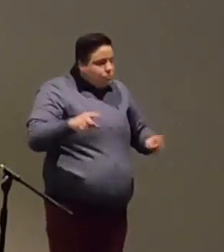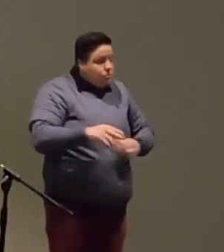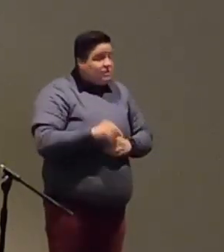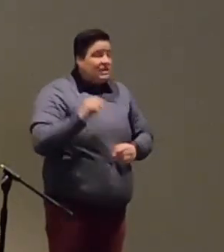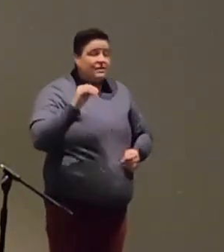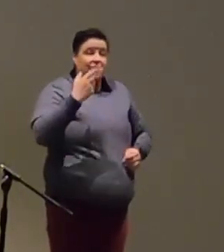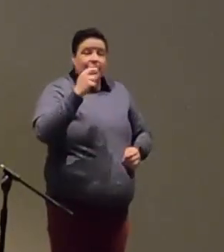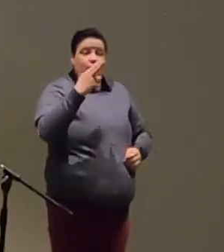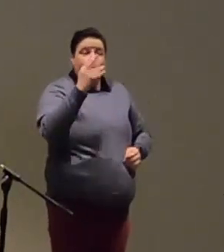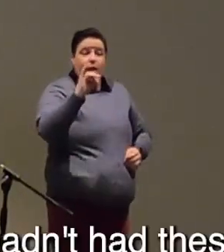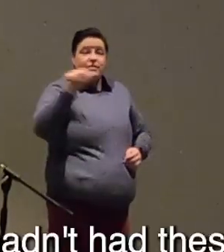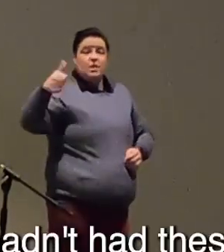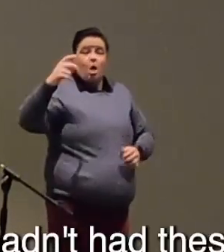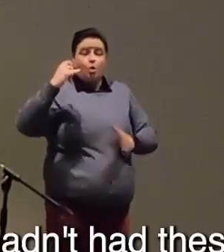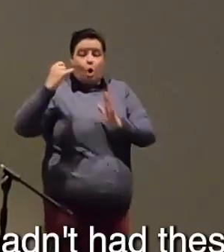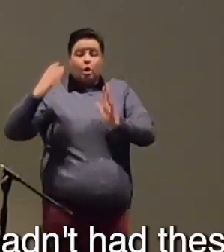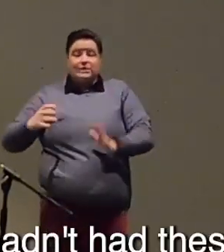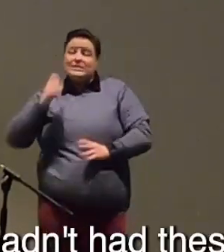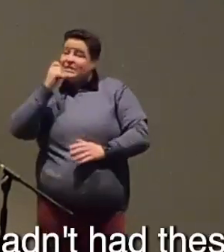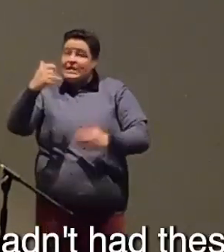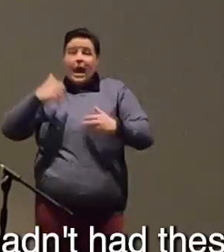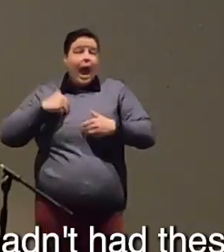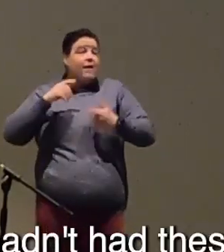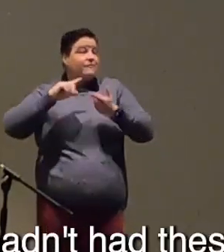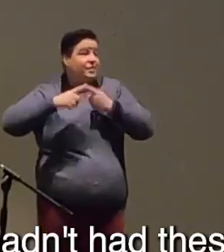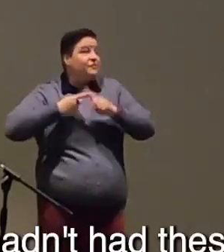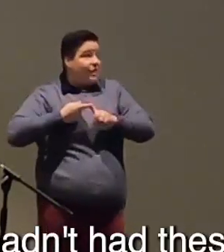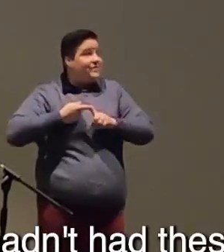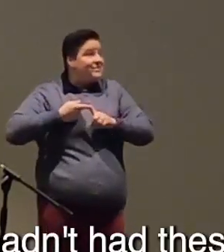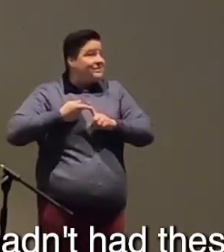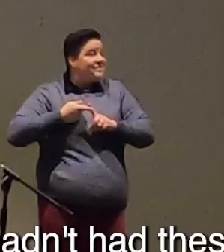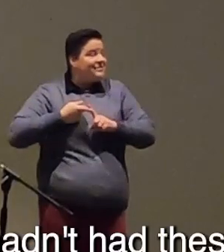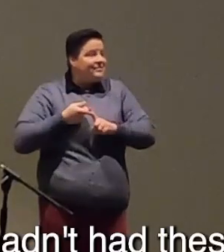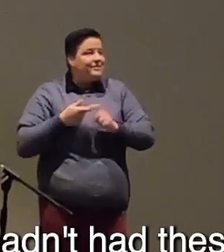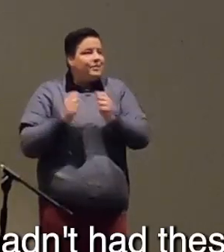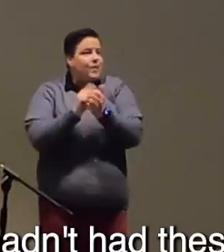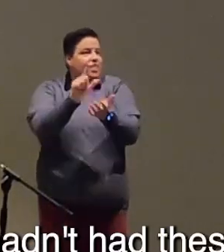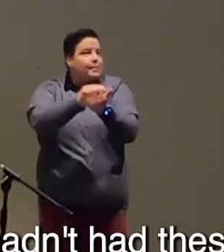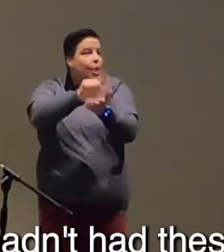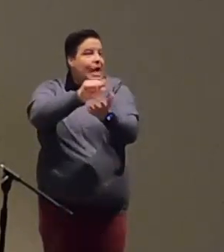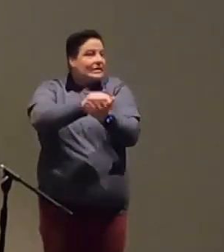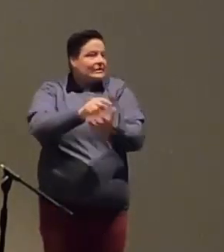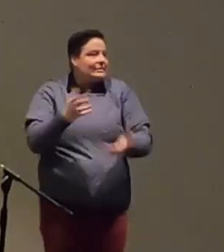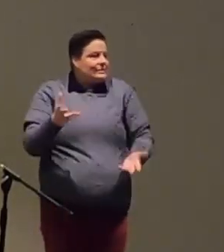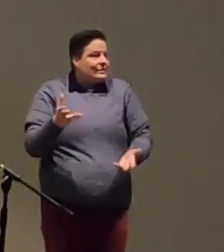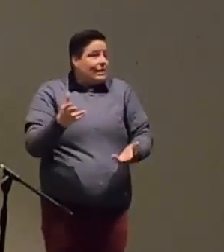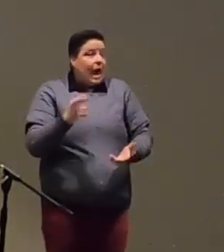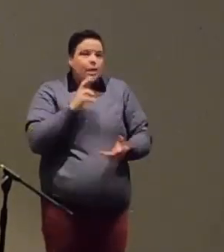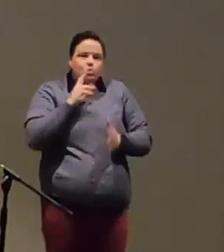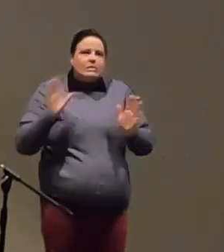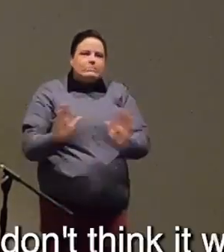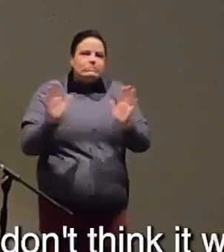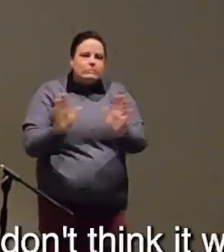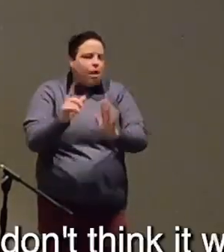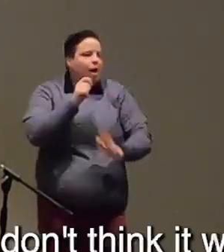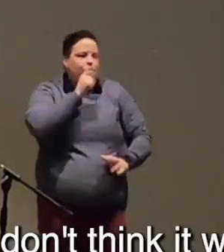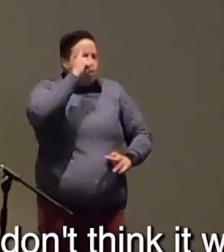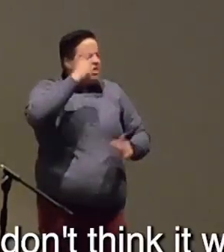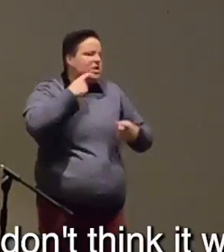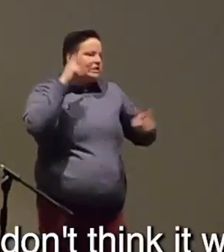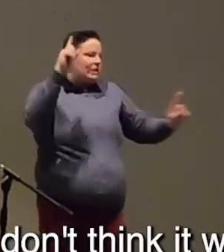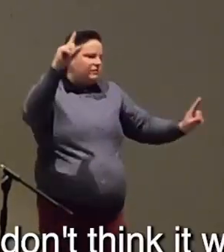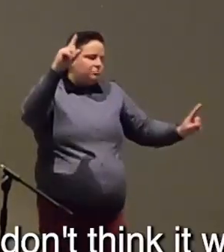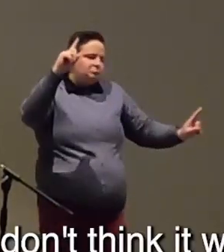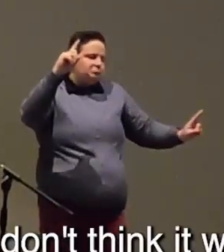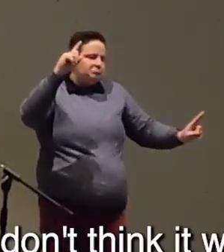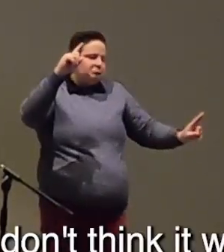If Hen Ryan and these other artists hadn't had these, close associations with the press and we're really pushing it to be in there, I don't think it would have been